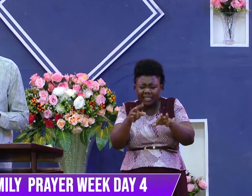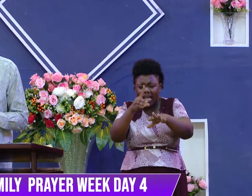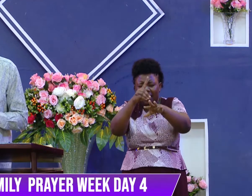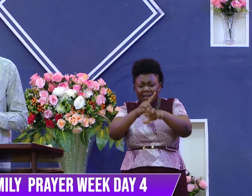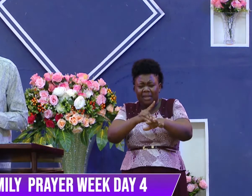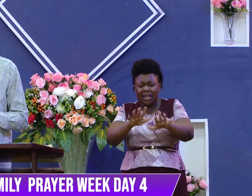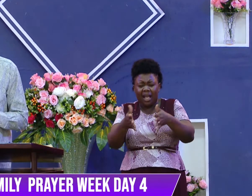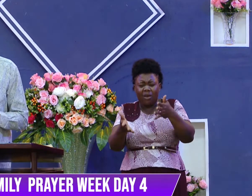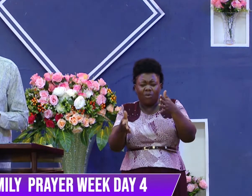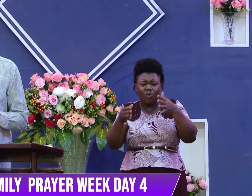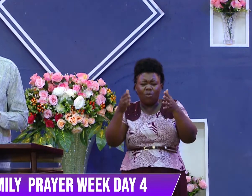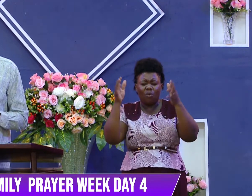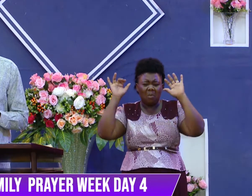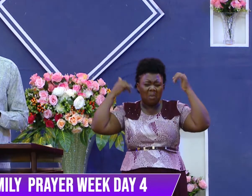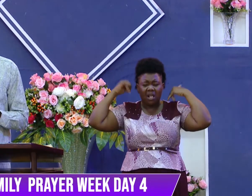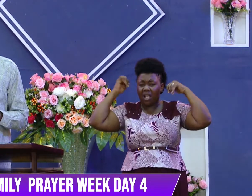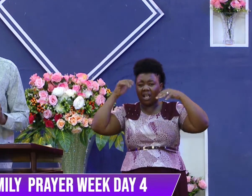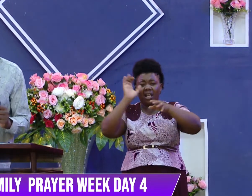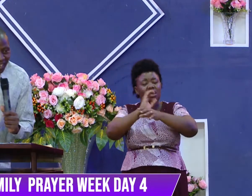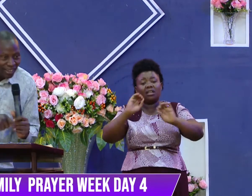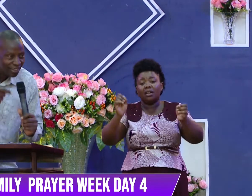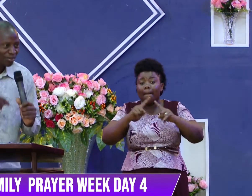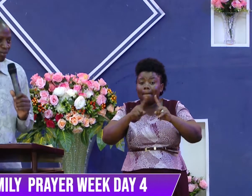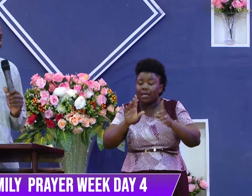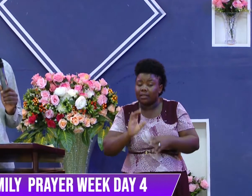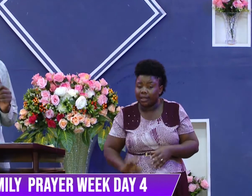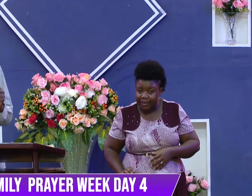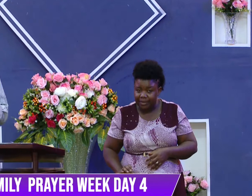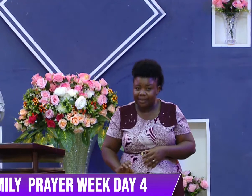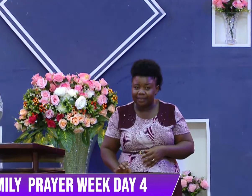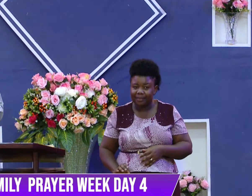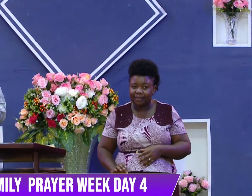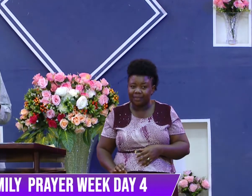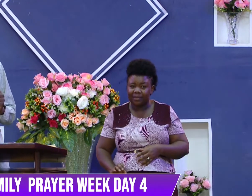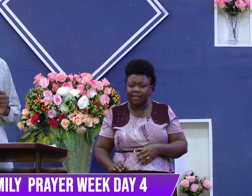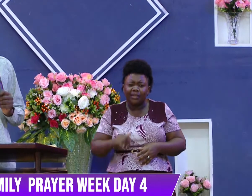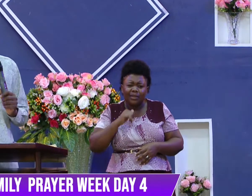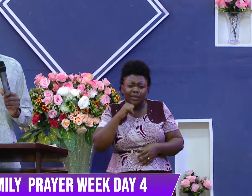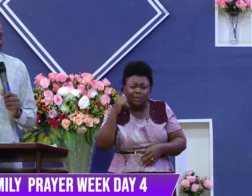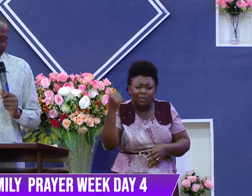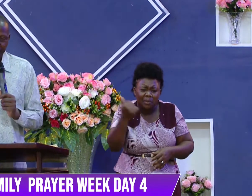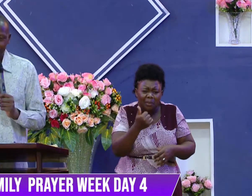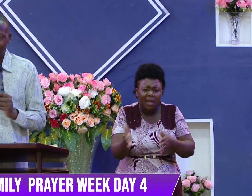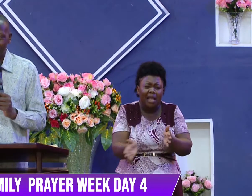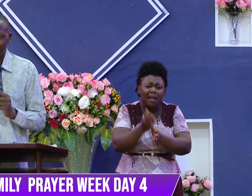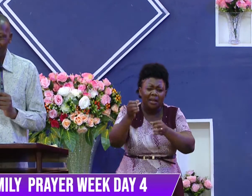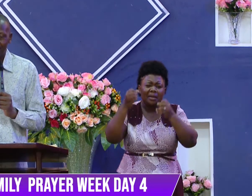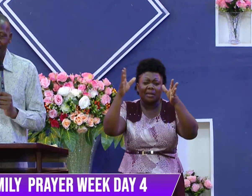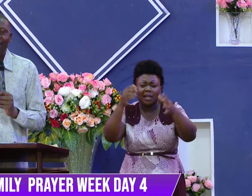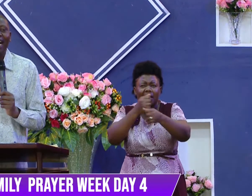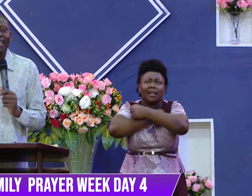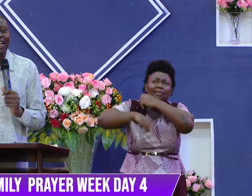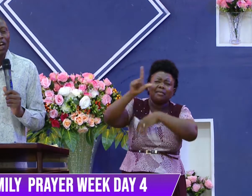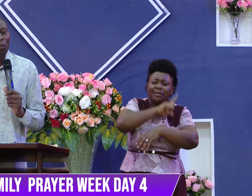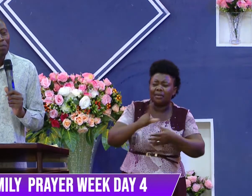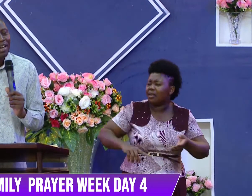But things do not work according to the way you shout. But the character, not shouting, I love you,